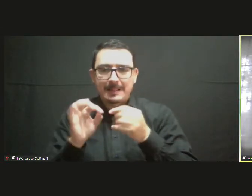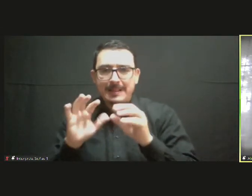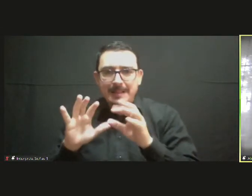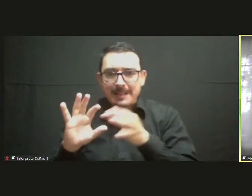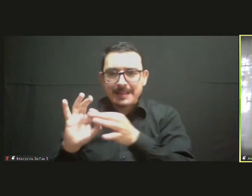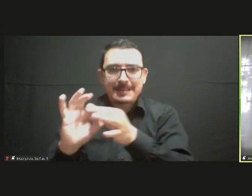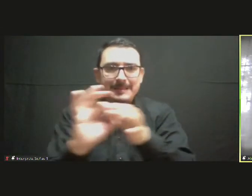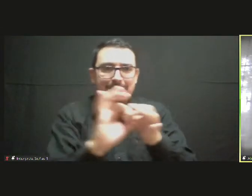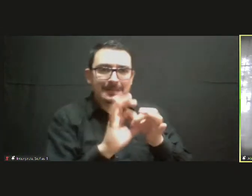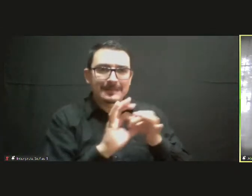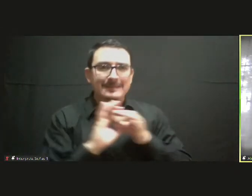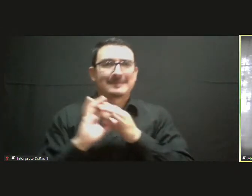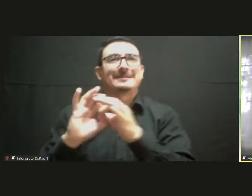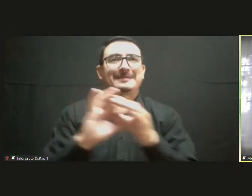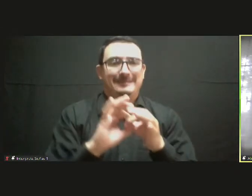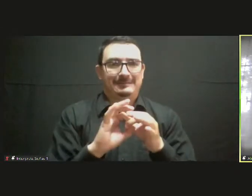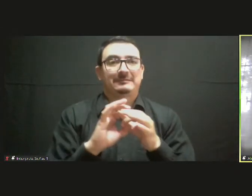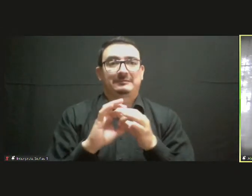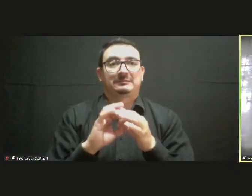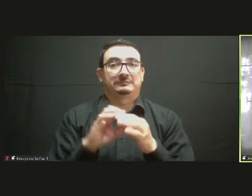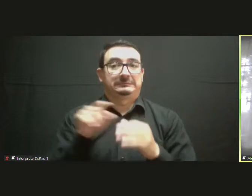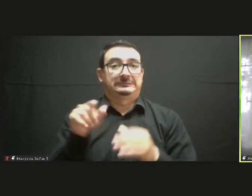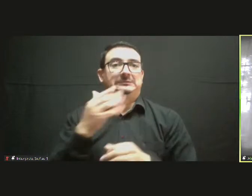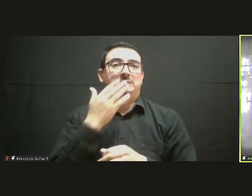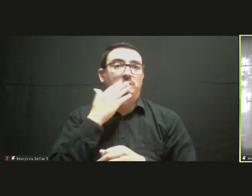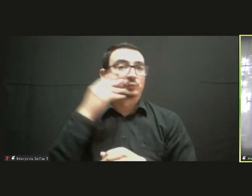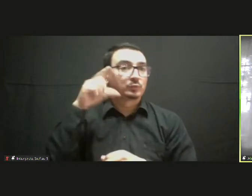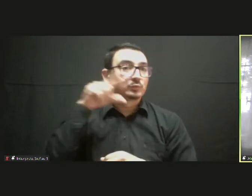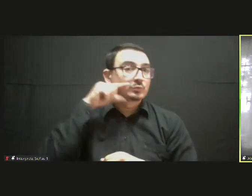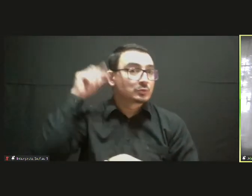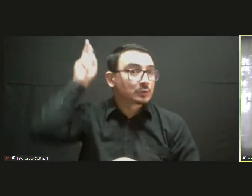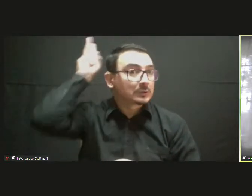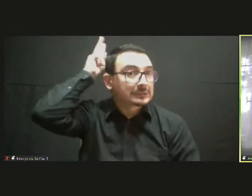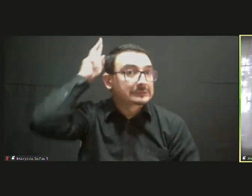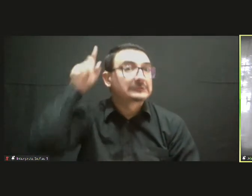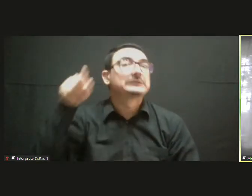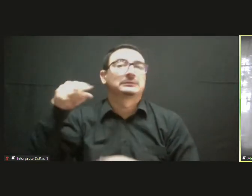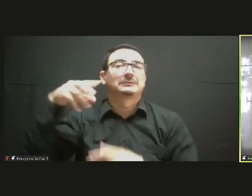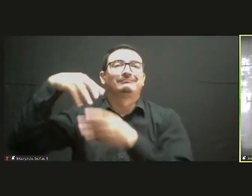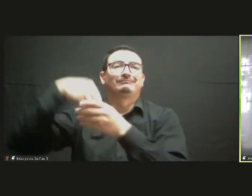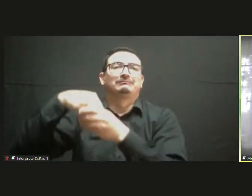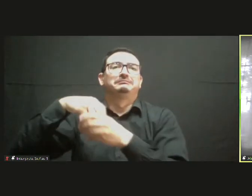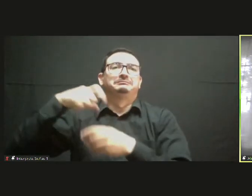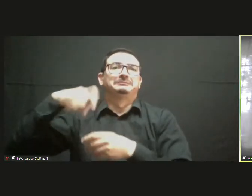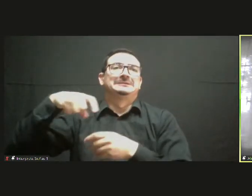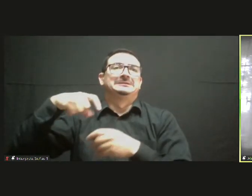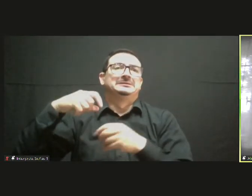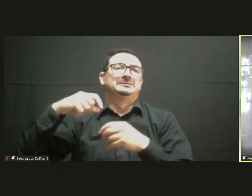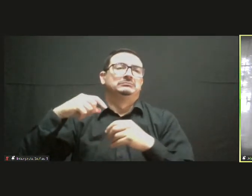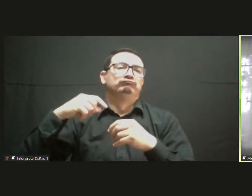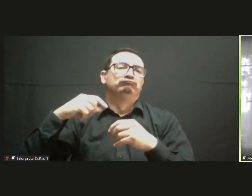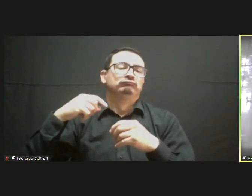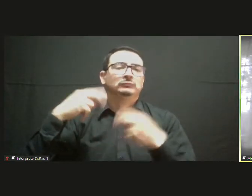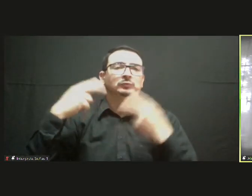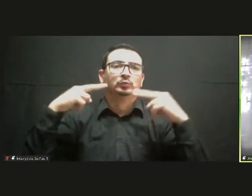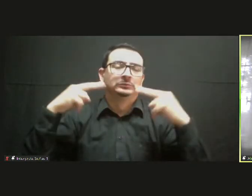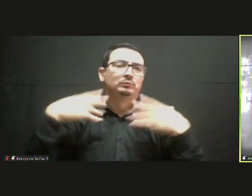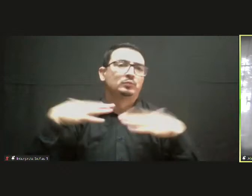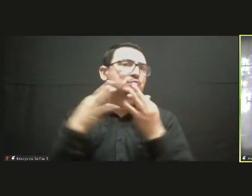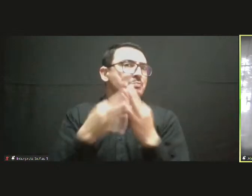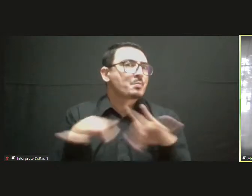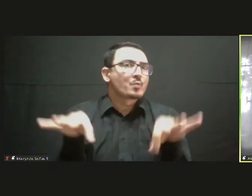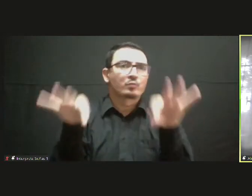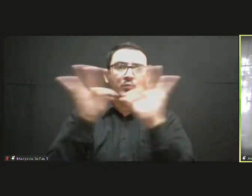most promising projects of the Paris Peace Forum last year. The aim of the project is to tackle the